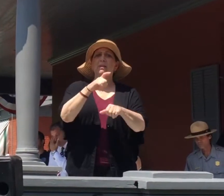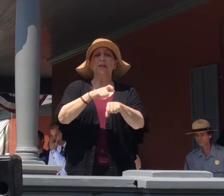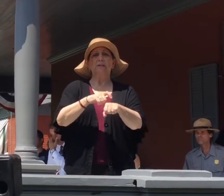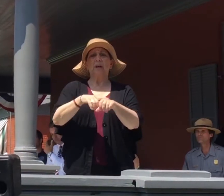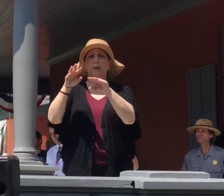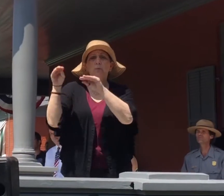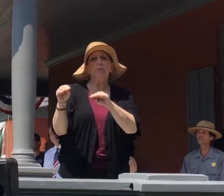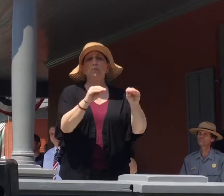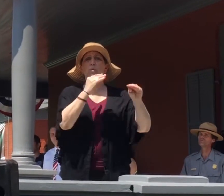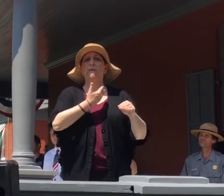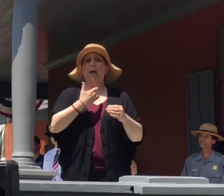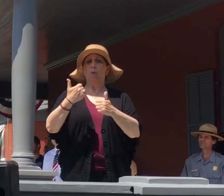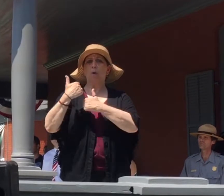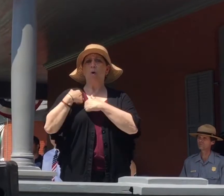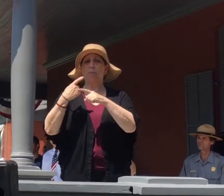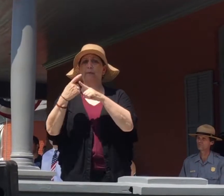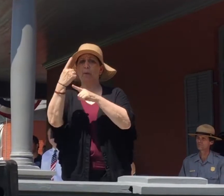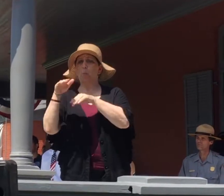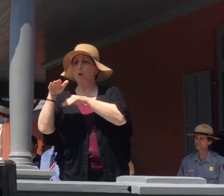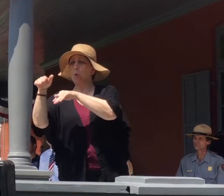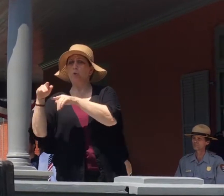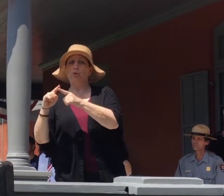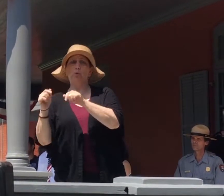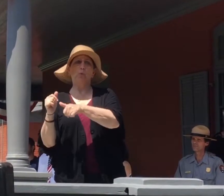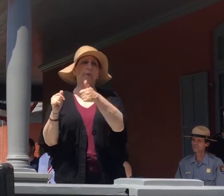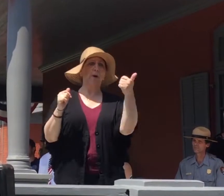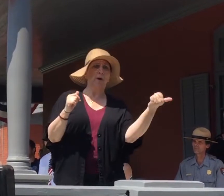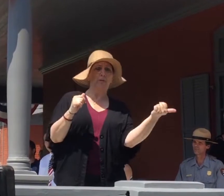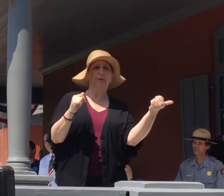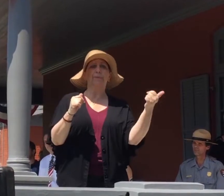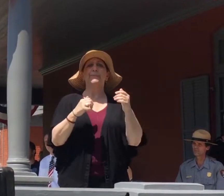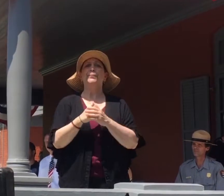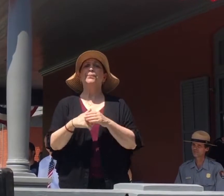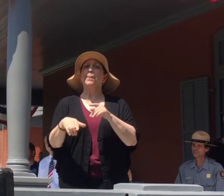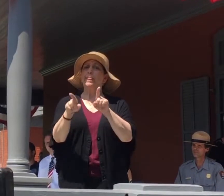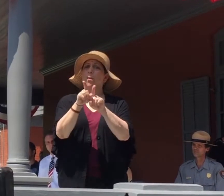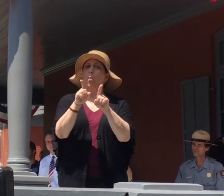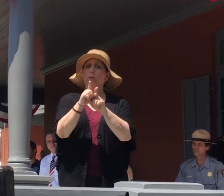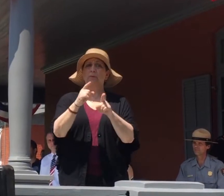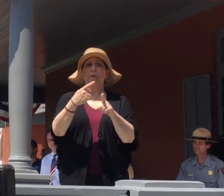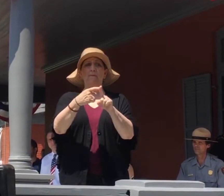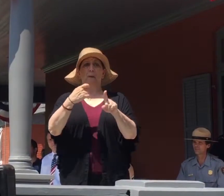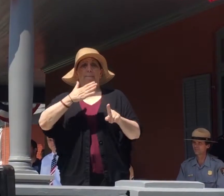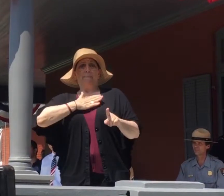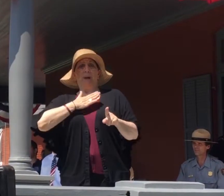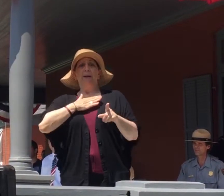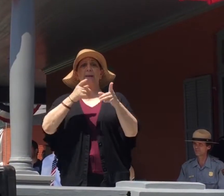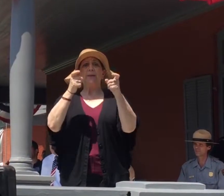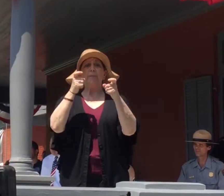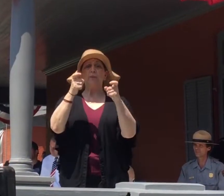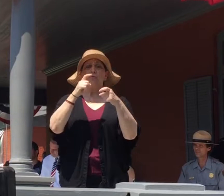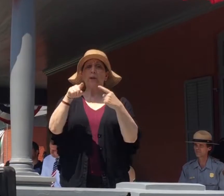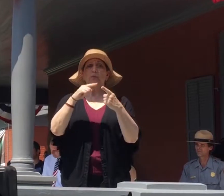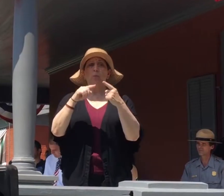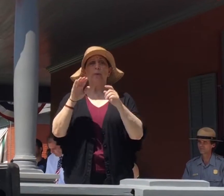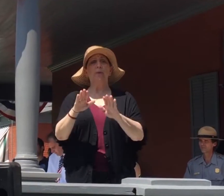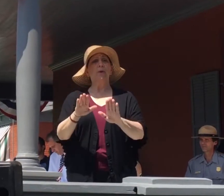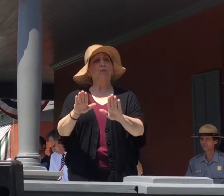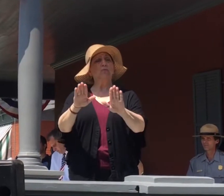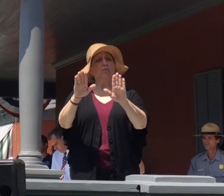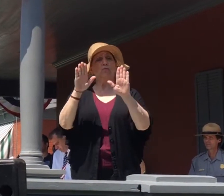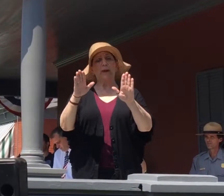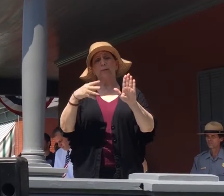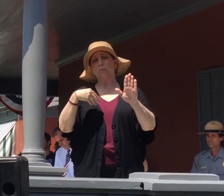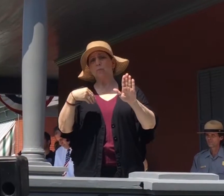naval assets from one ocean to the other. Not unrelated and a fitting capstone to my administration, when the Great White